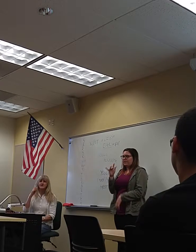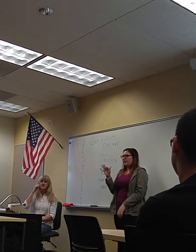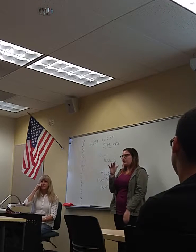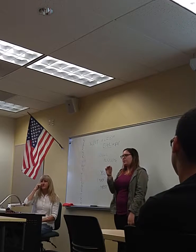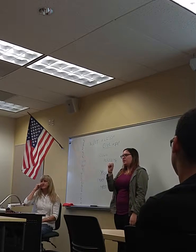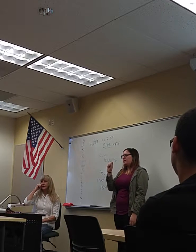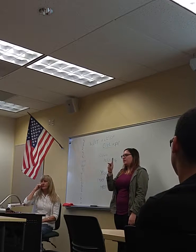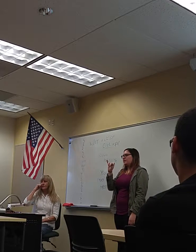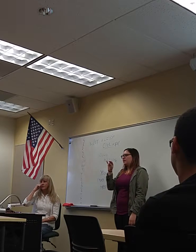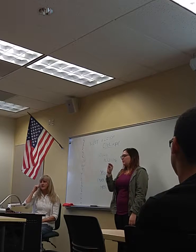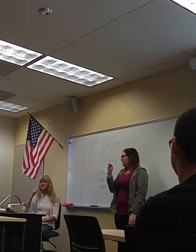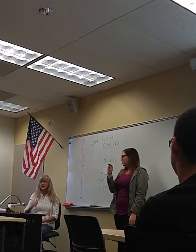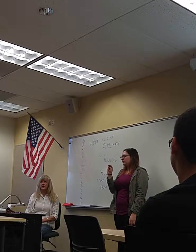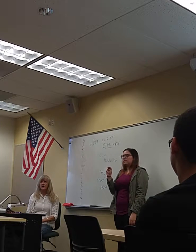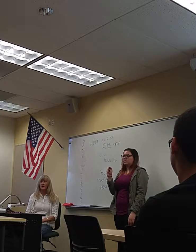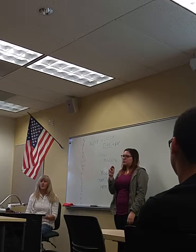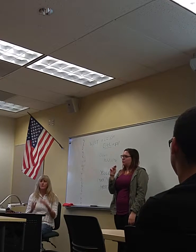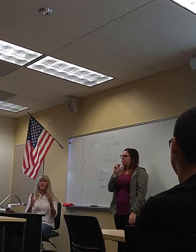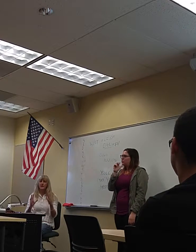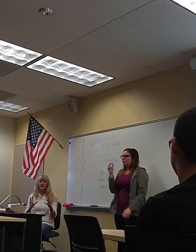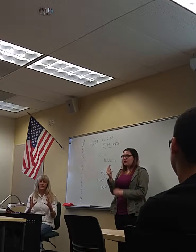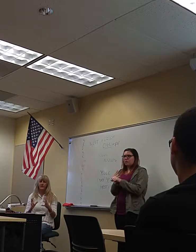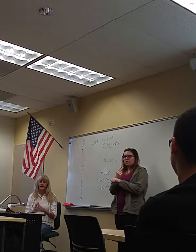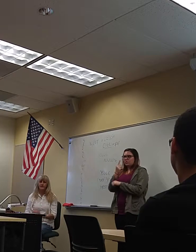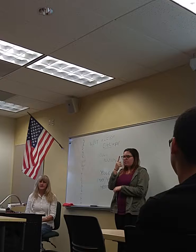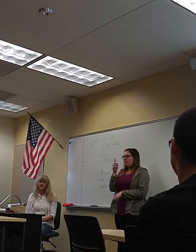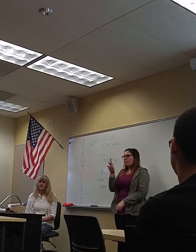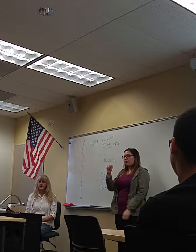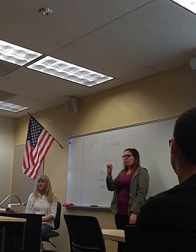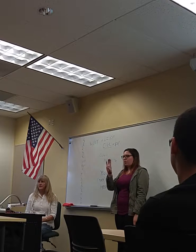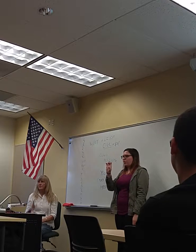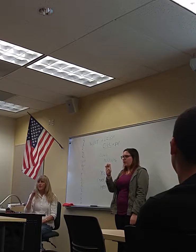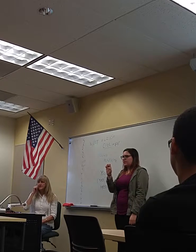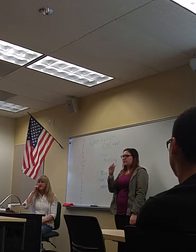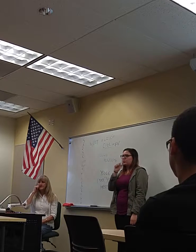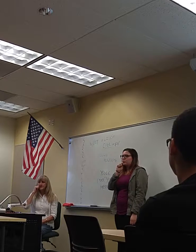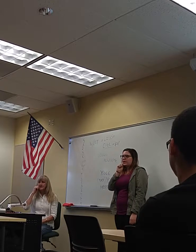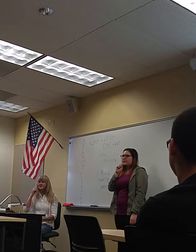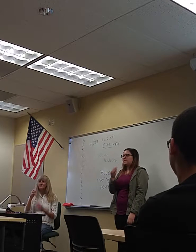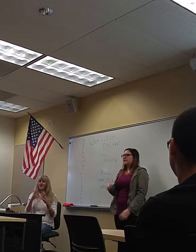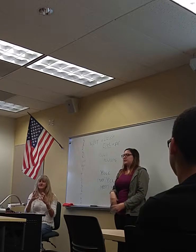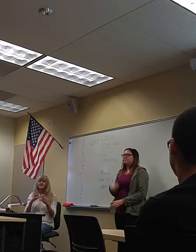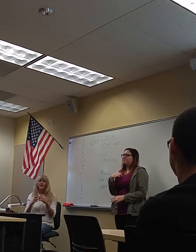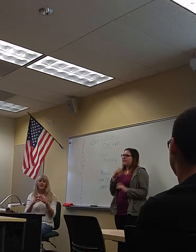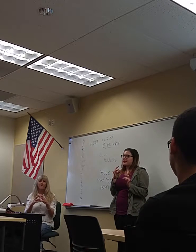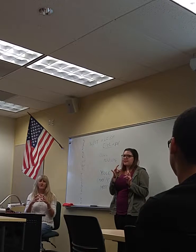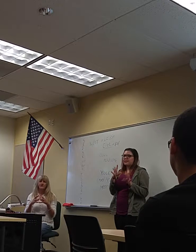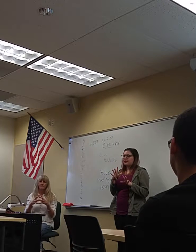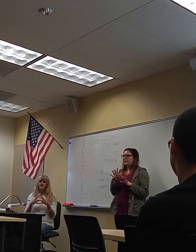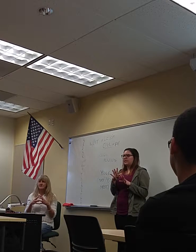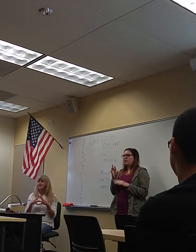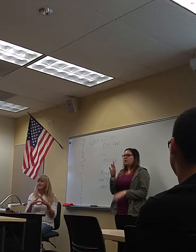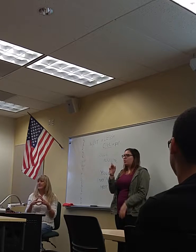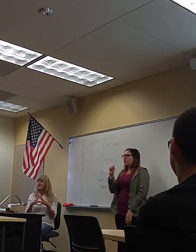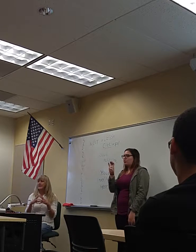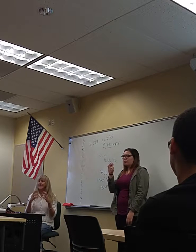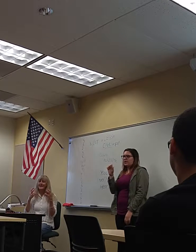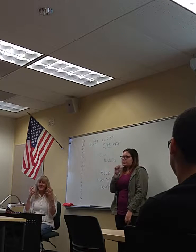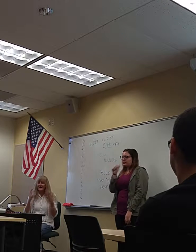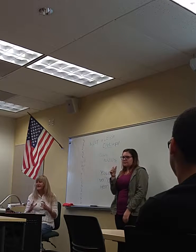this for the sign for race, okay? I really hate that. Race. Because Okay. race is not always about skin color, and I hate